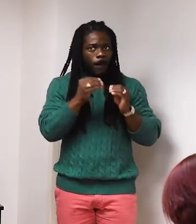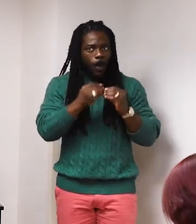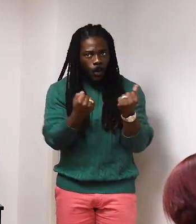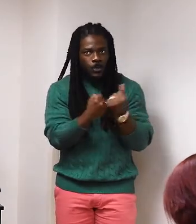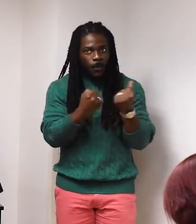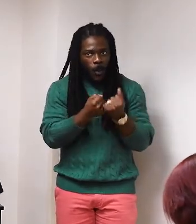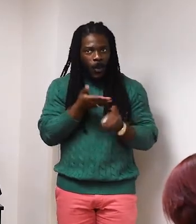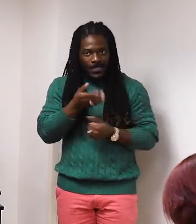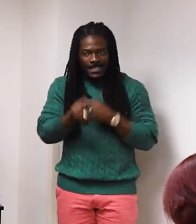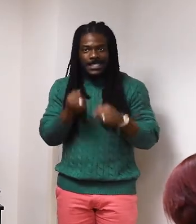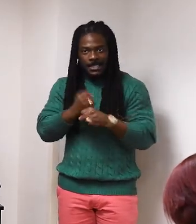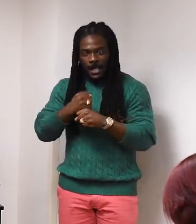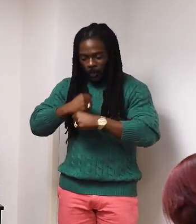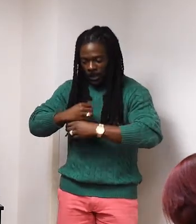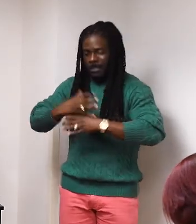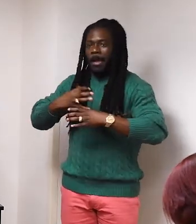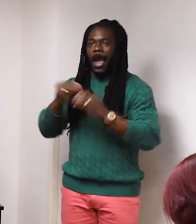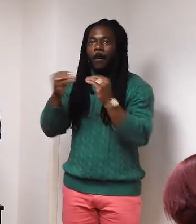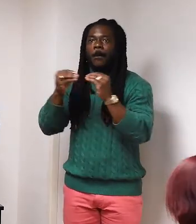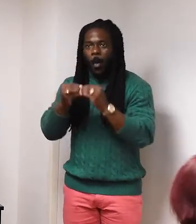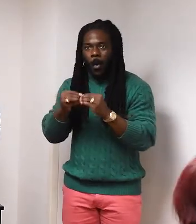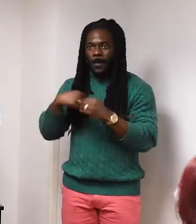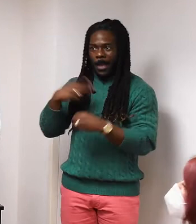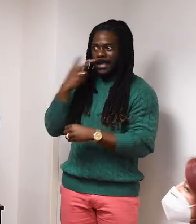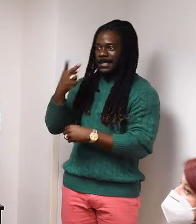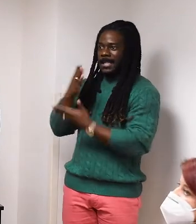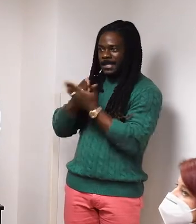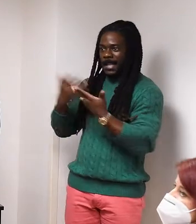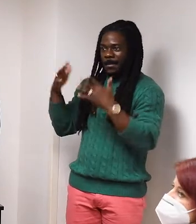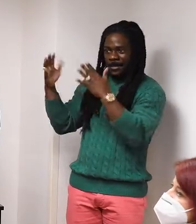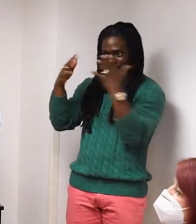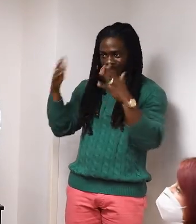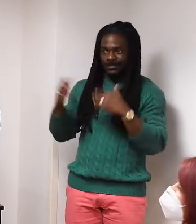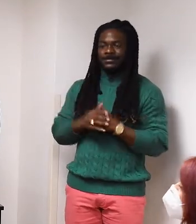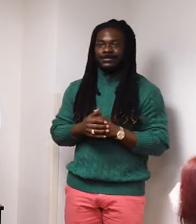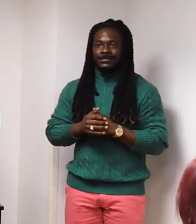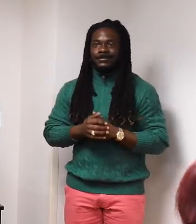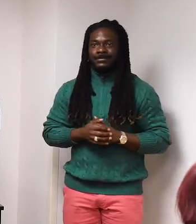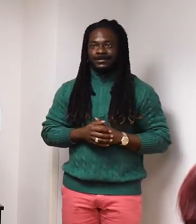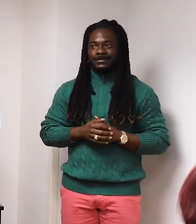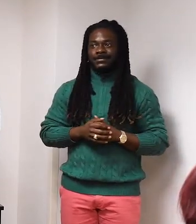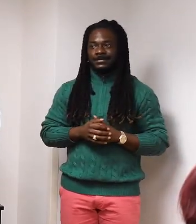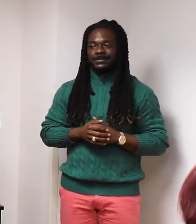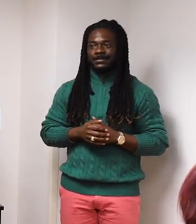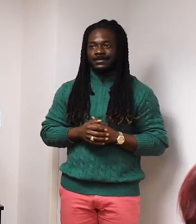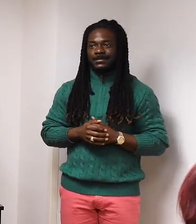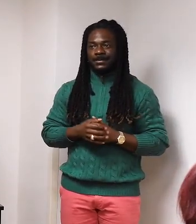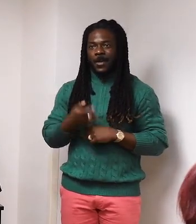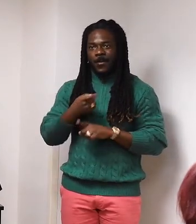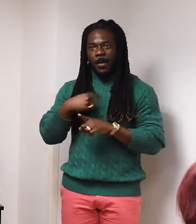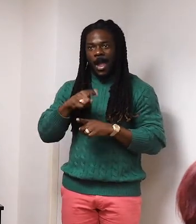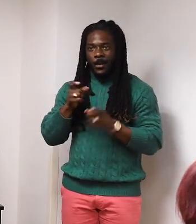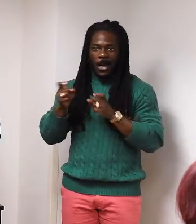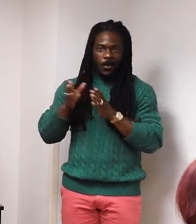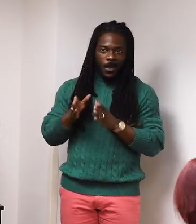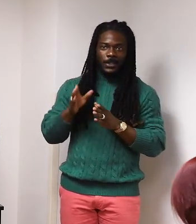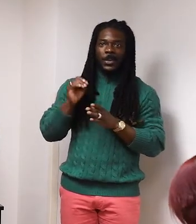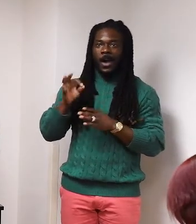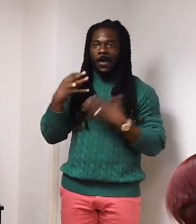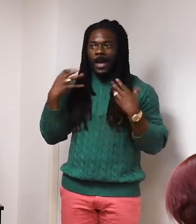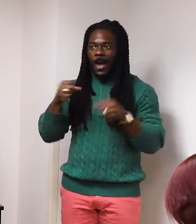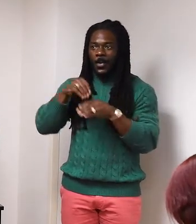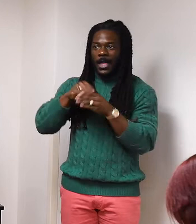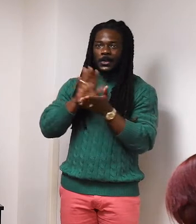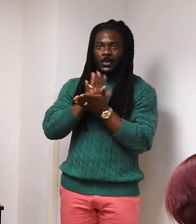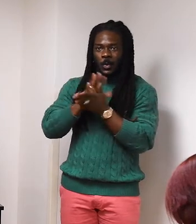to expand even further. And I see I'm getting some round of applause from our outstanding director of health in the school system,